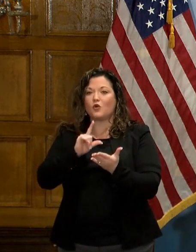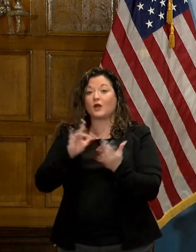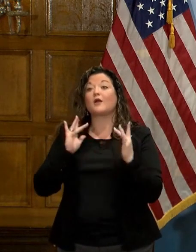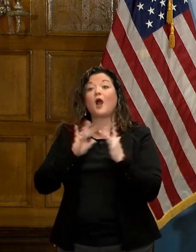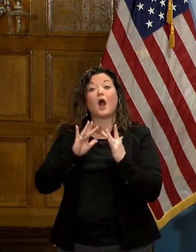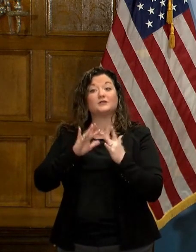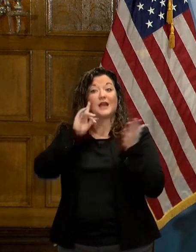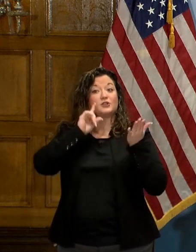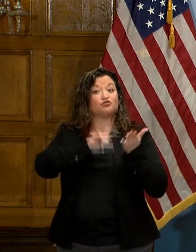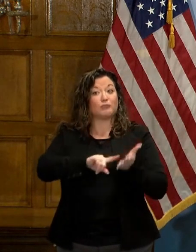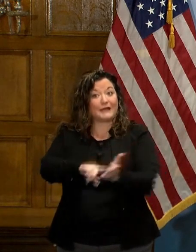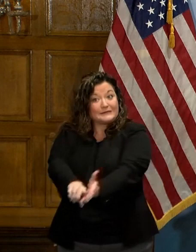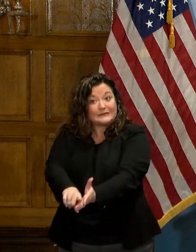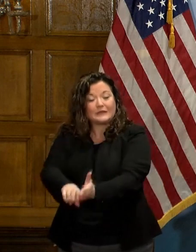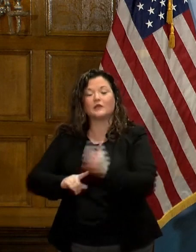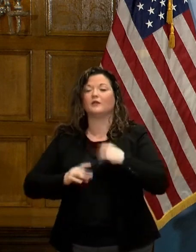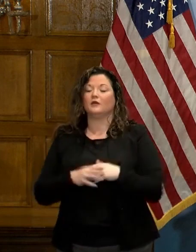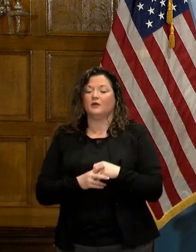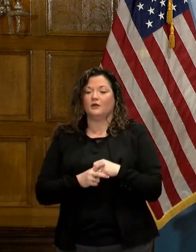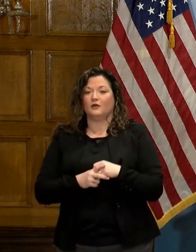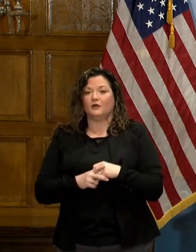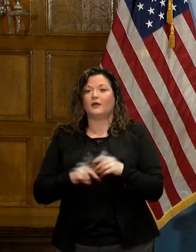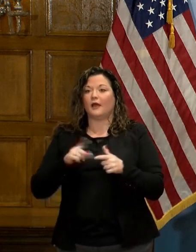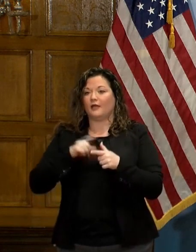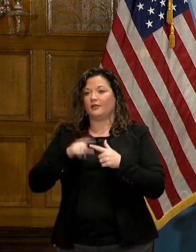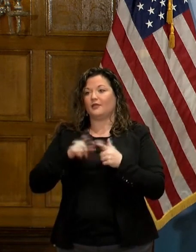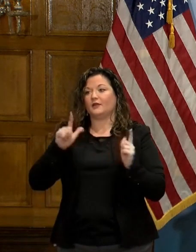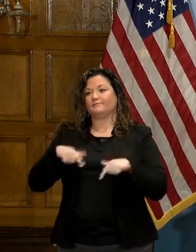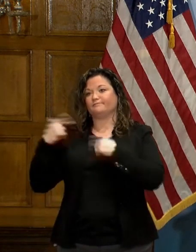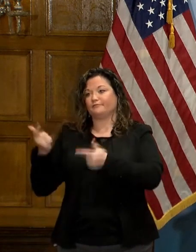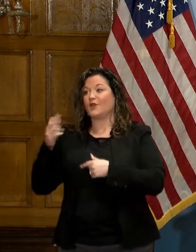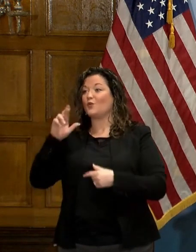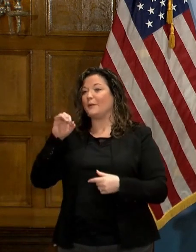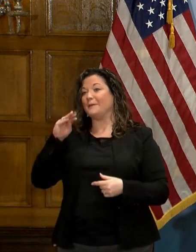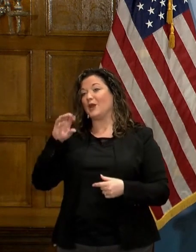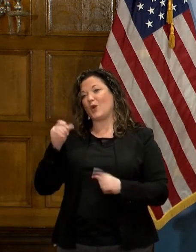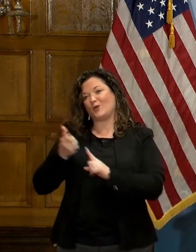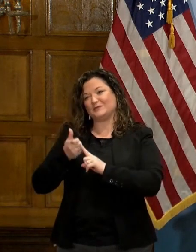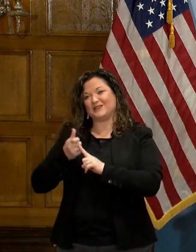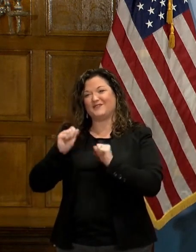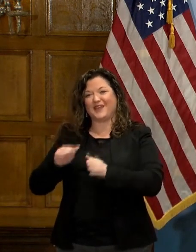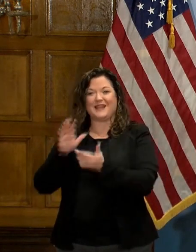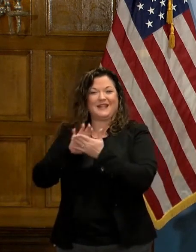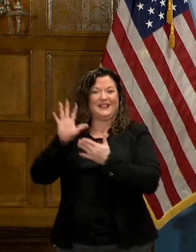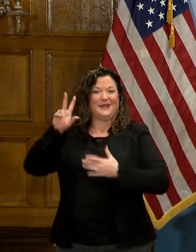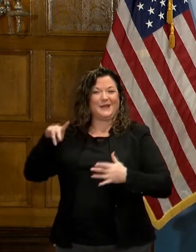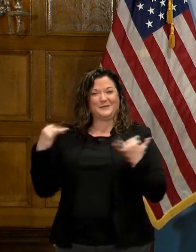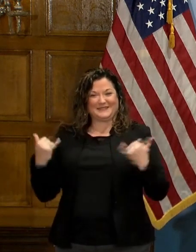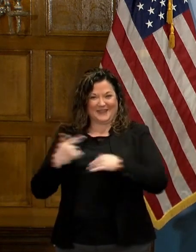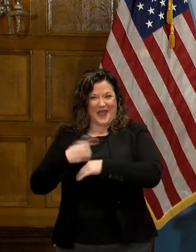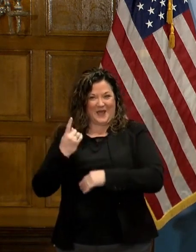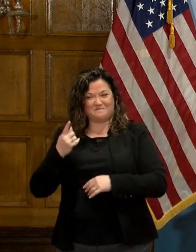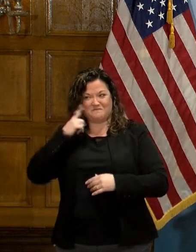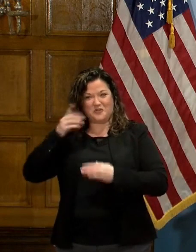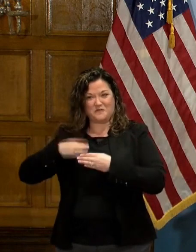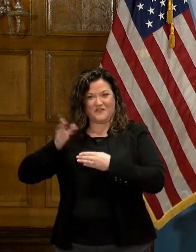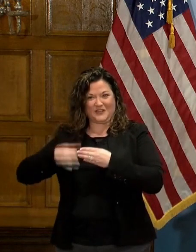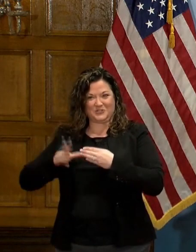tracing. And then I'll let Dr. Romero back clean up today and to finish.